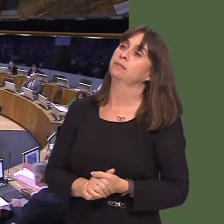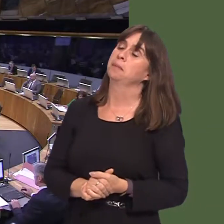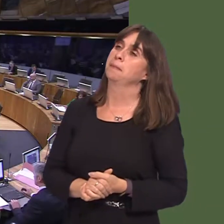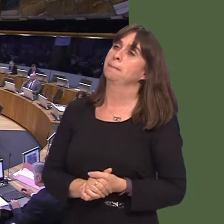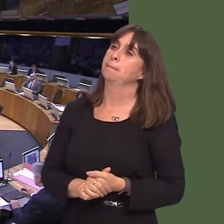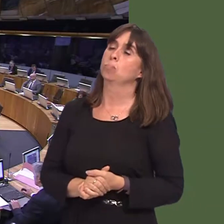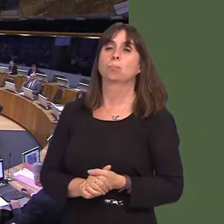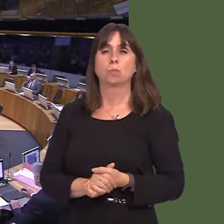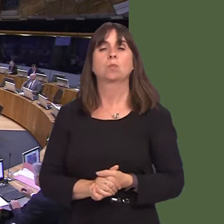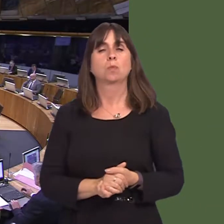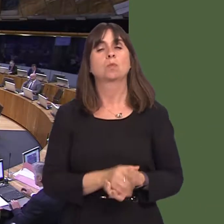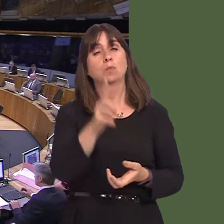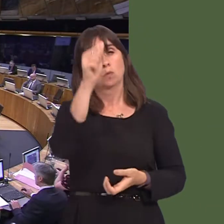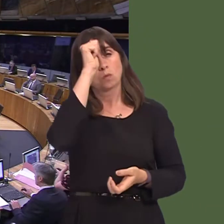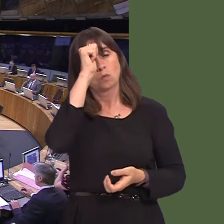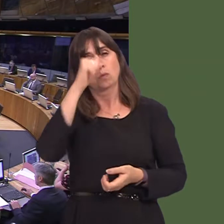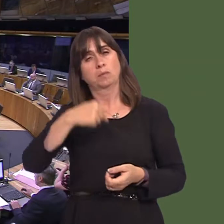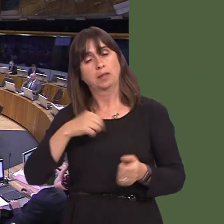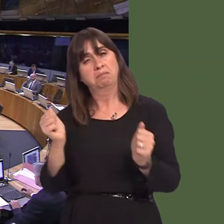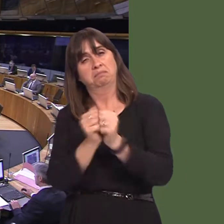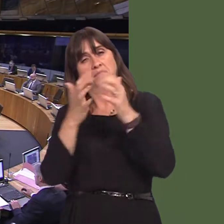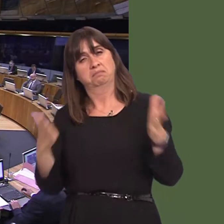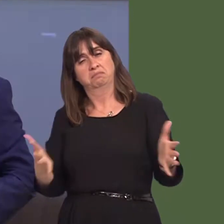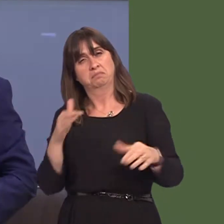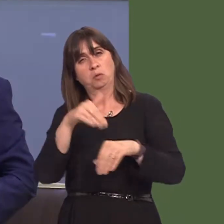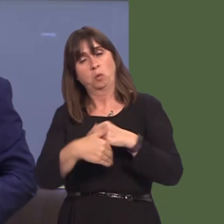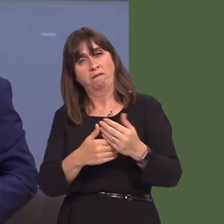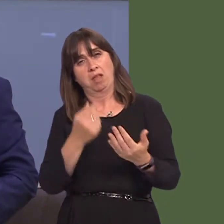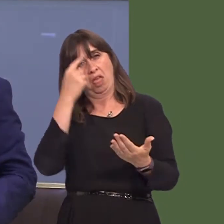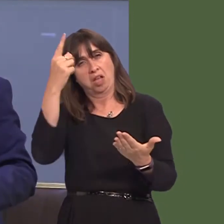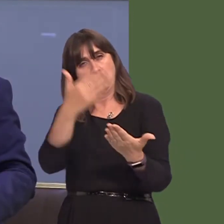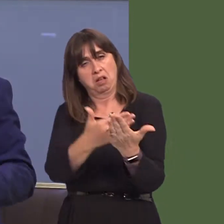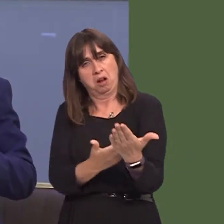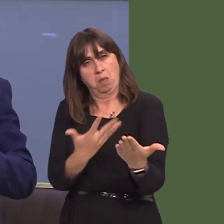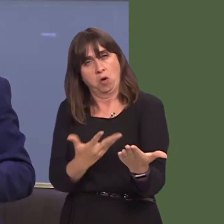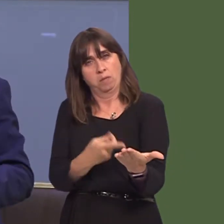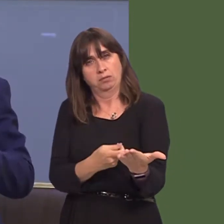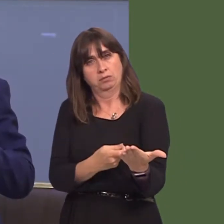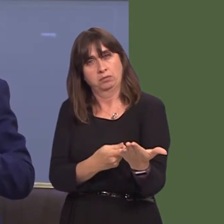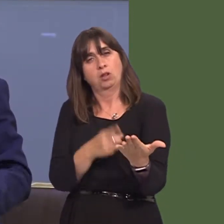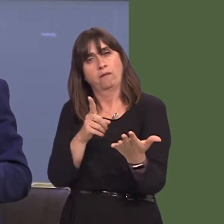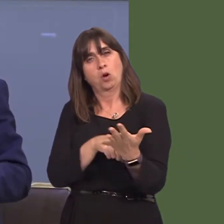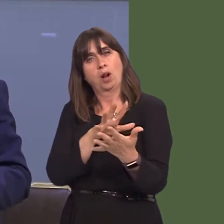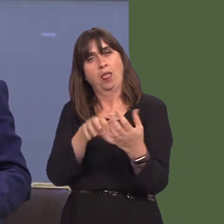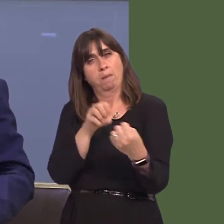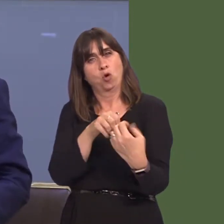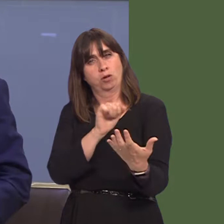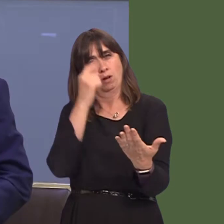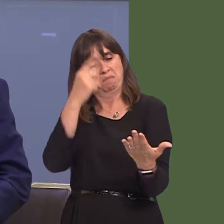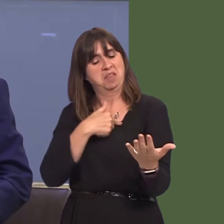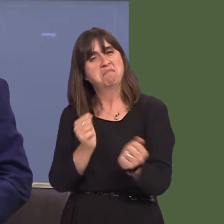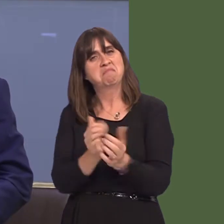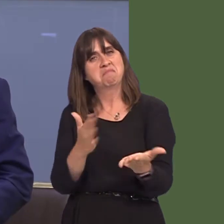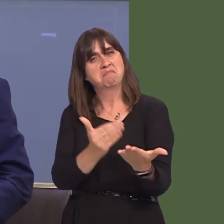First Minister, I'm sure you're aware of my opposition to the current proposals of the Aelodau'r University Health Board, bearing in